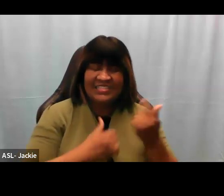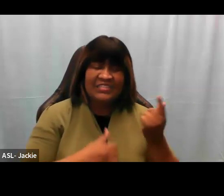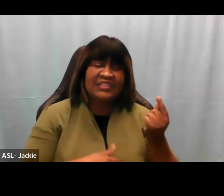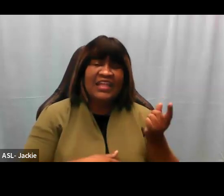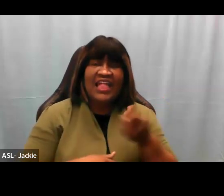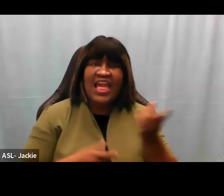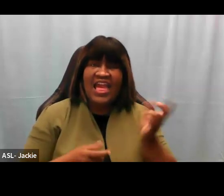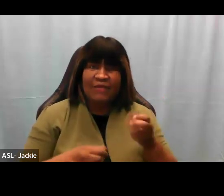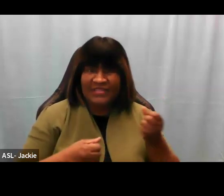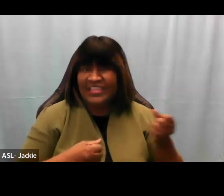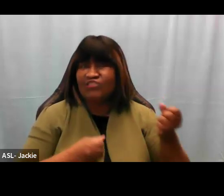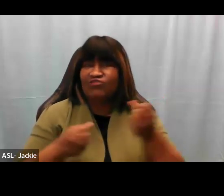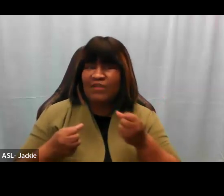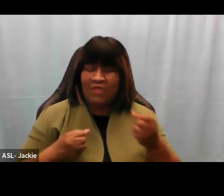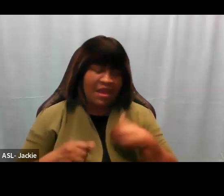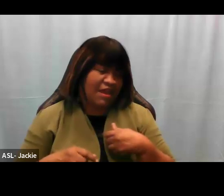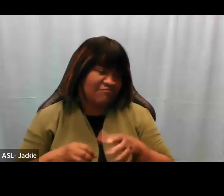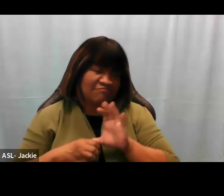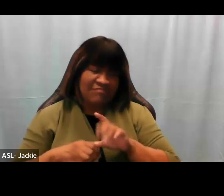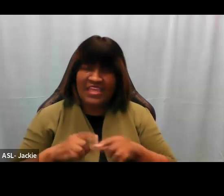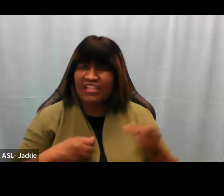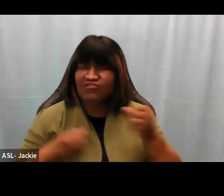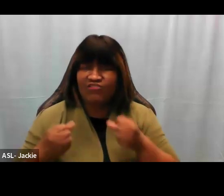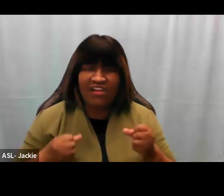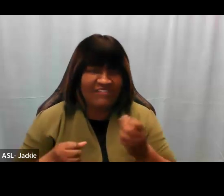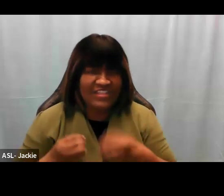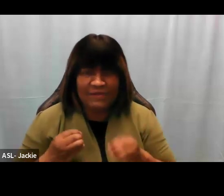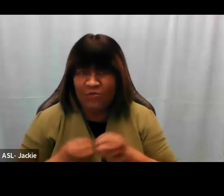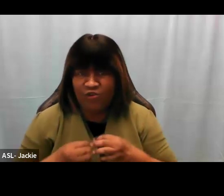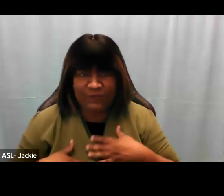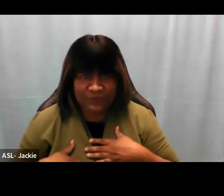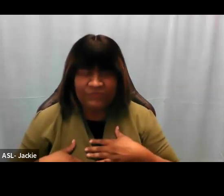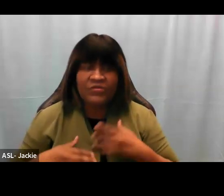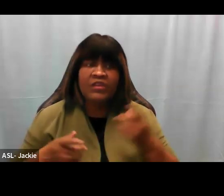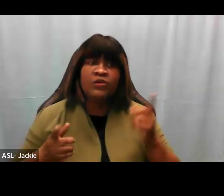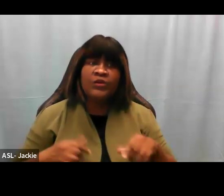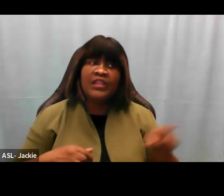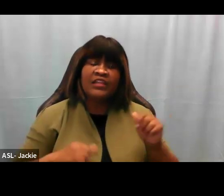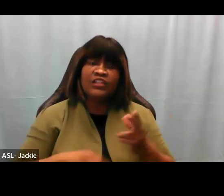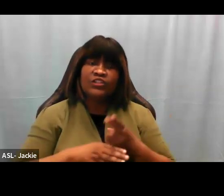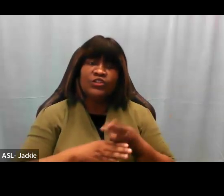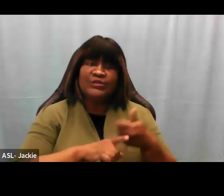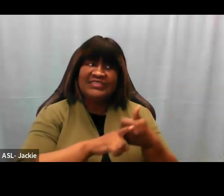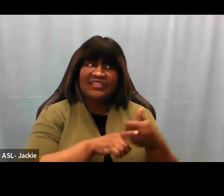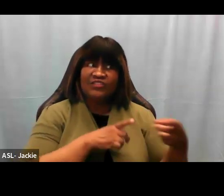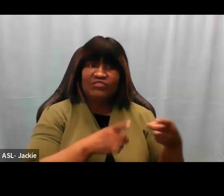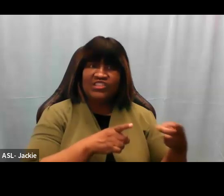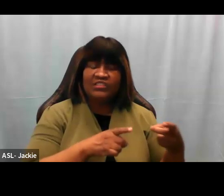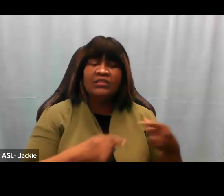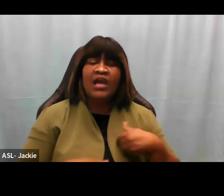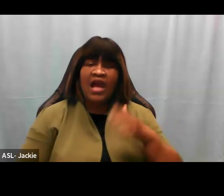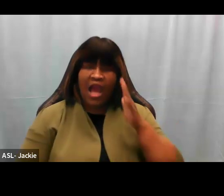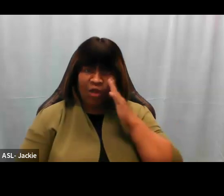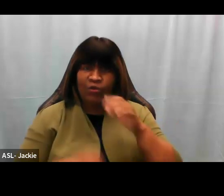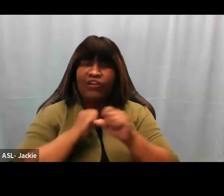me around as I'm not able to drive anymore. But once I'm able to use self-direction, I will